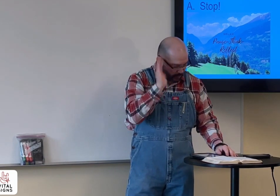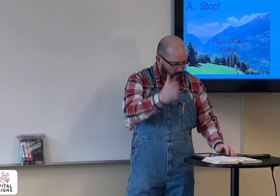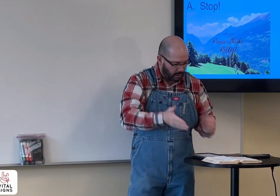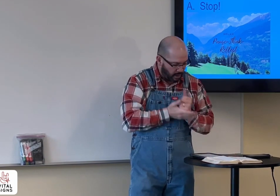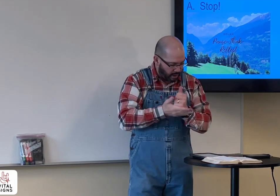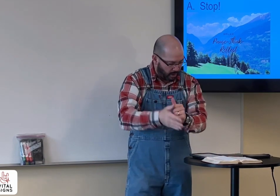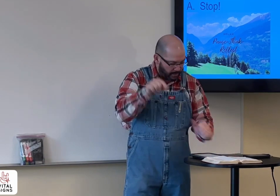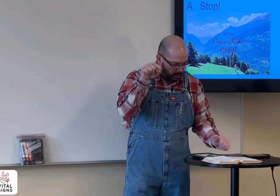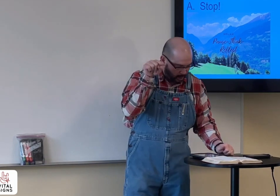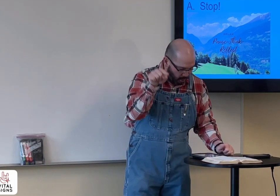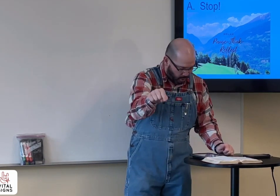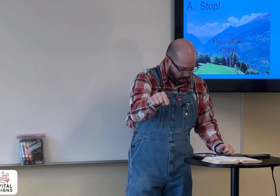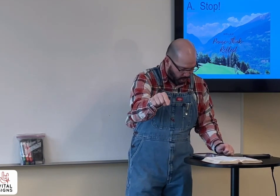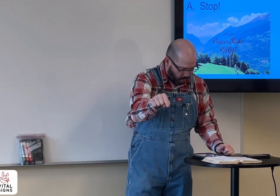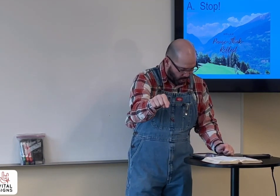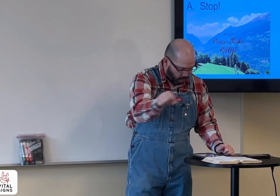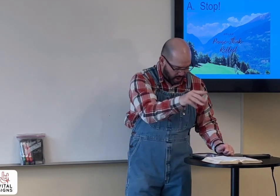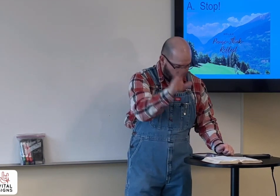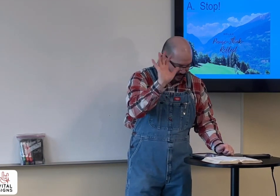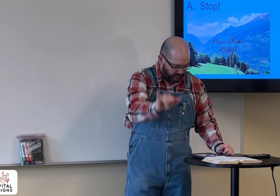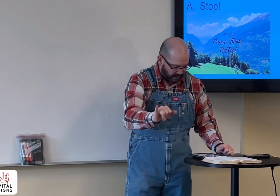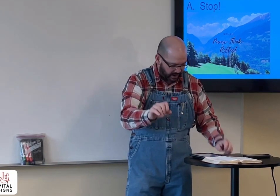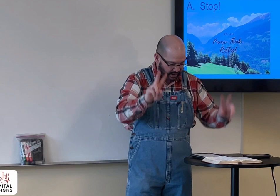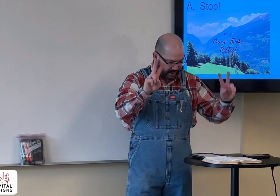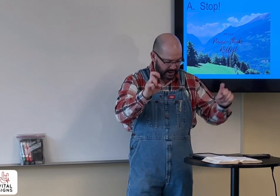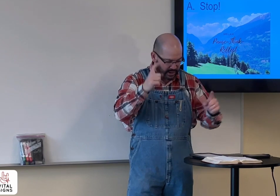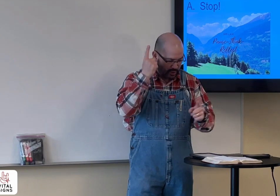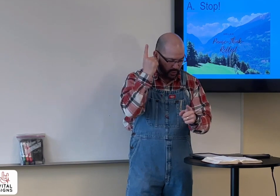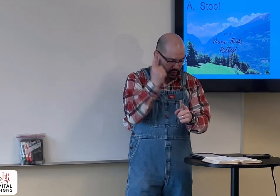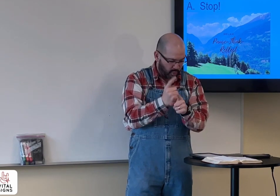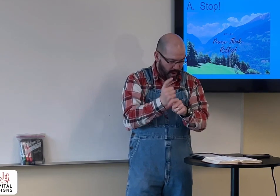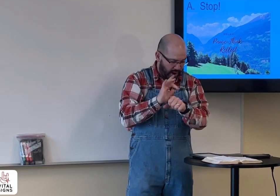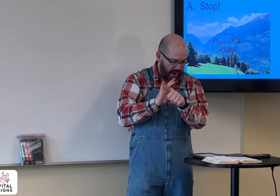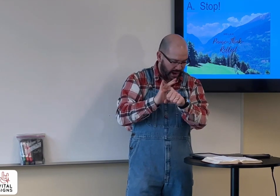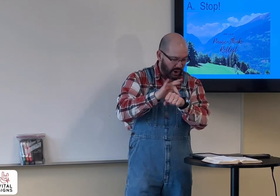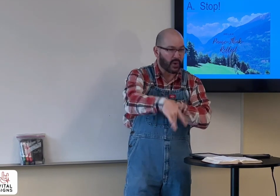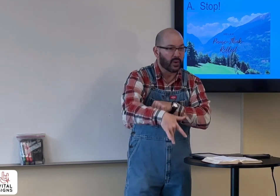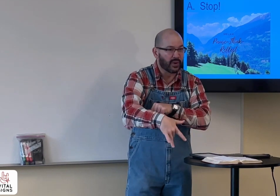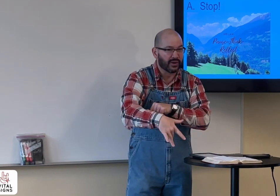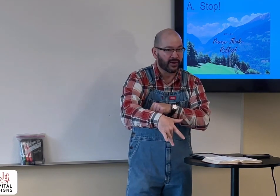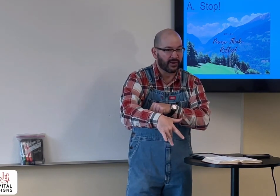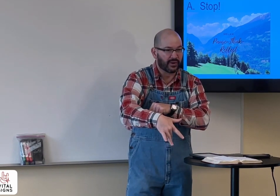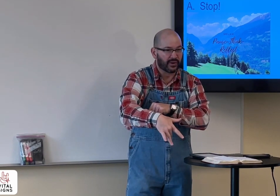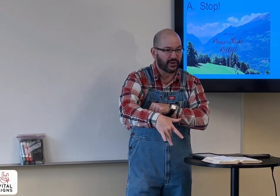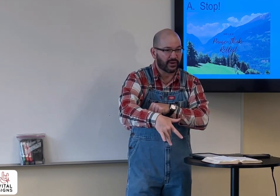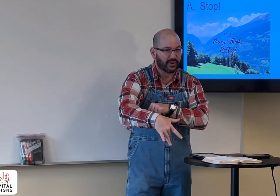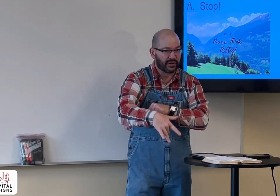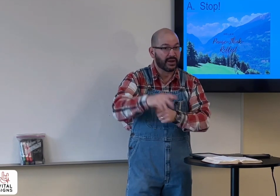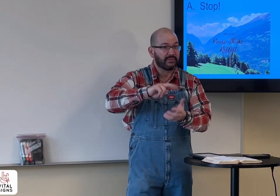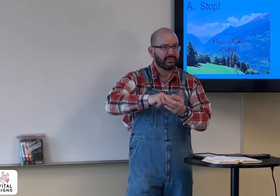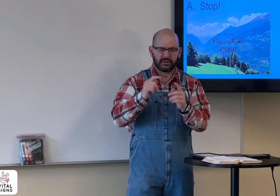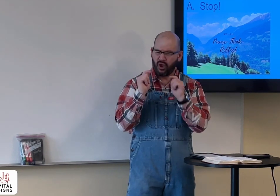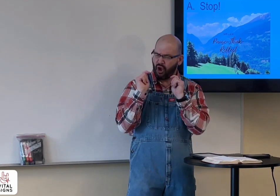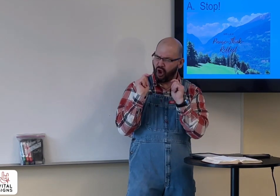He's not moving. He will help them. That right early